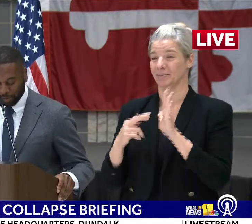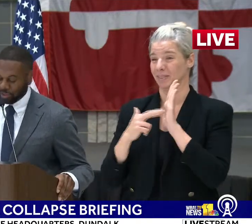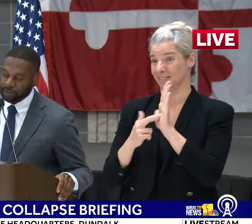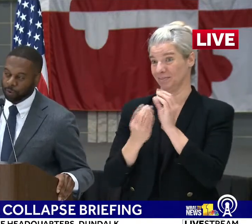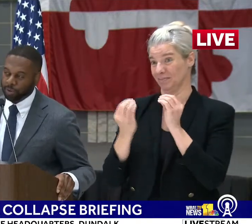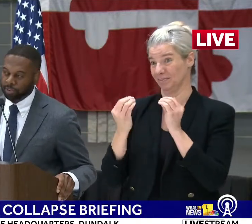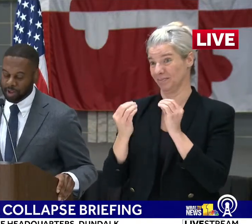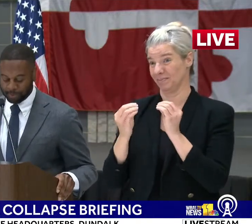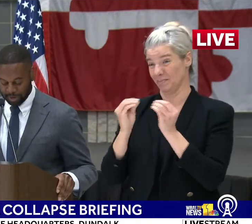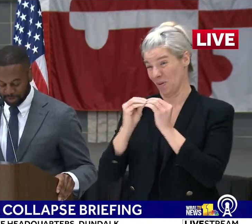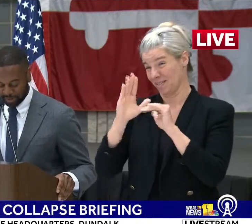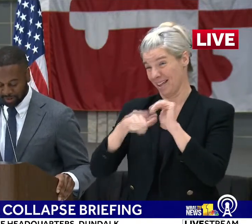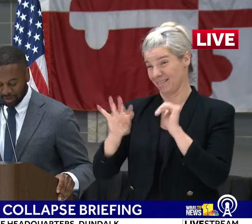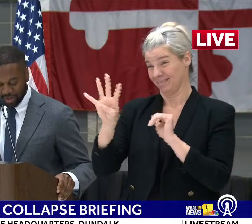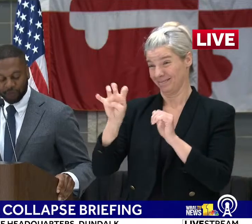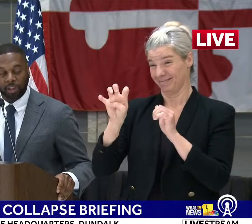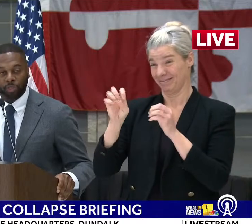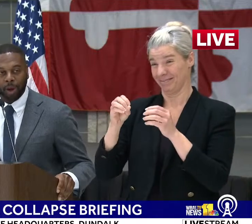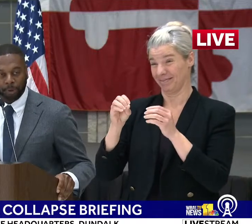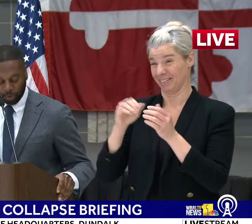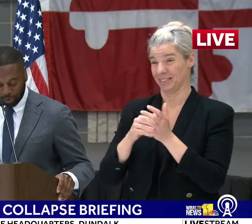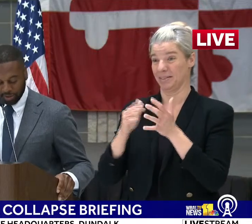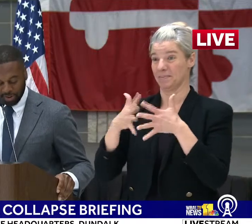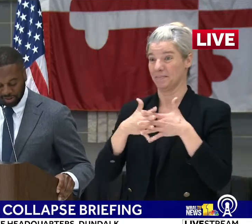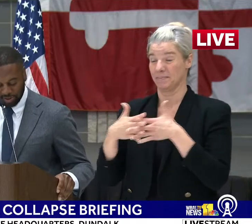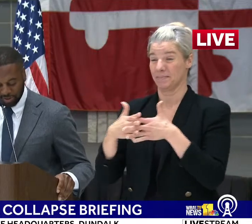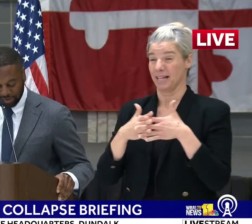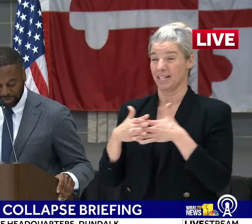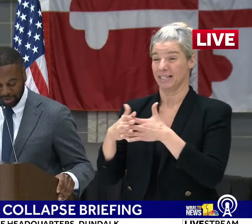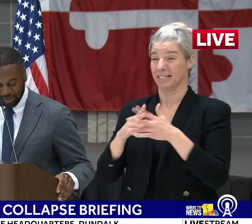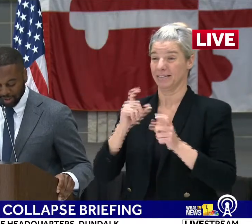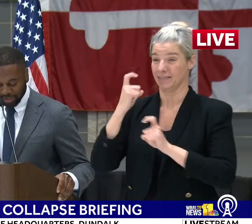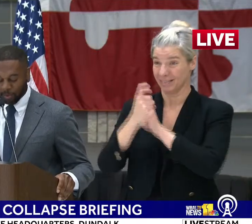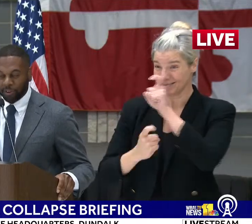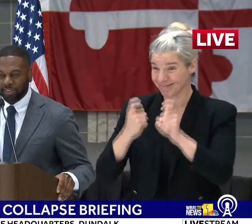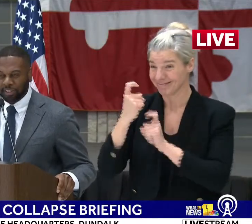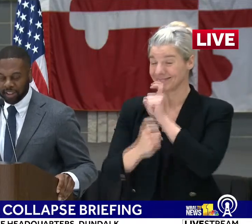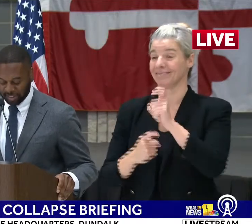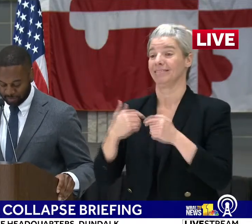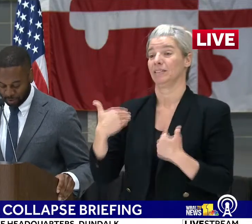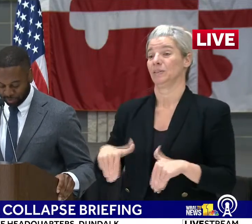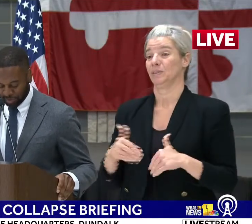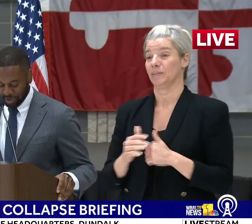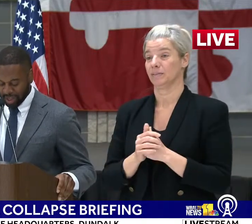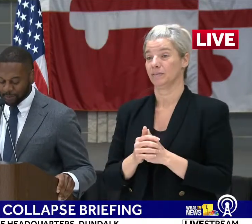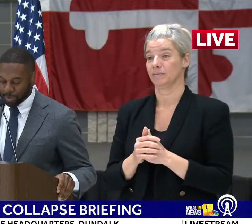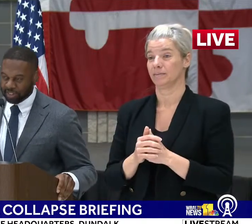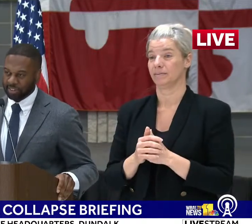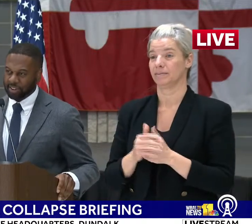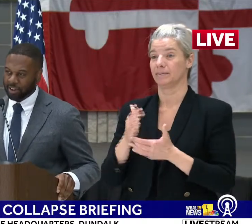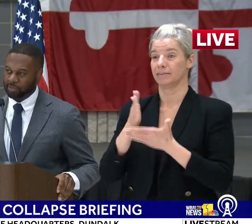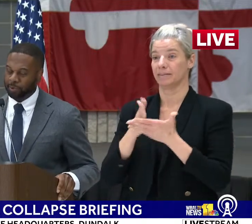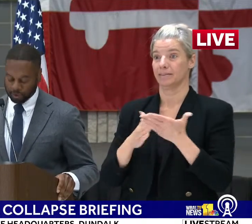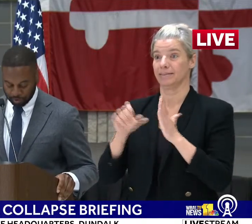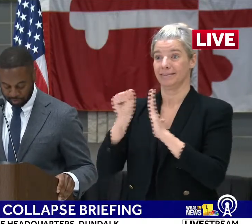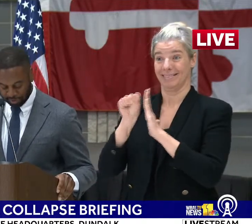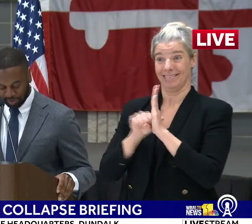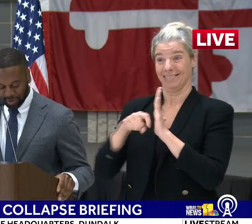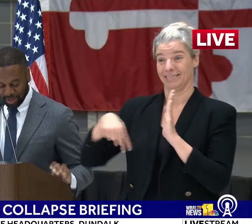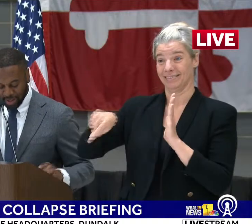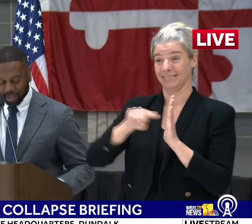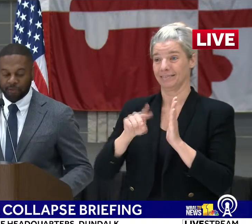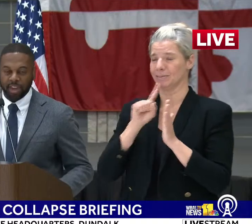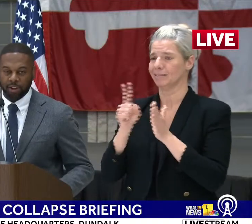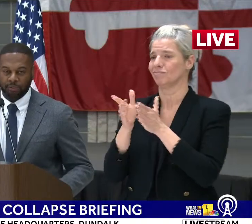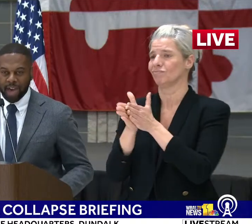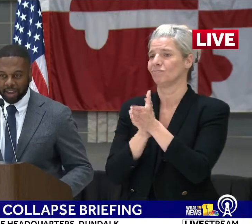of America's most influential companies and philanthropic organizations, and some of our state's most ambitious